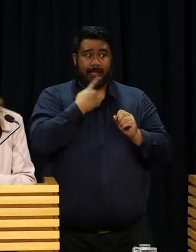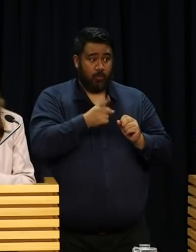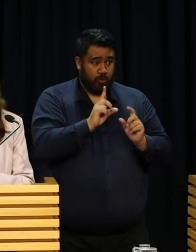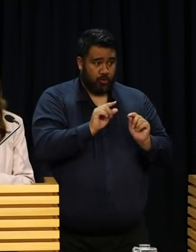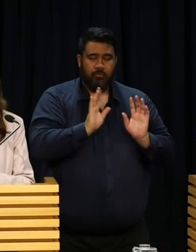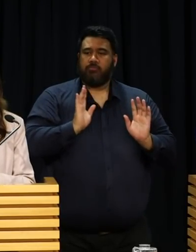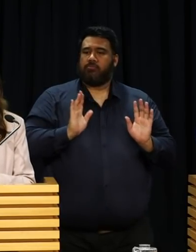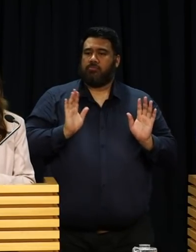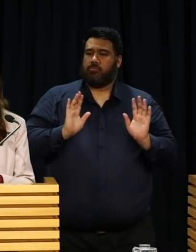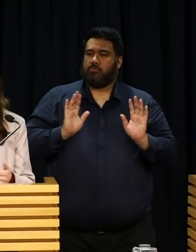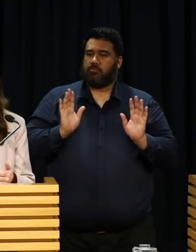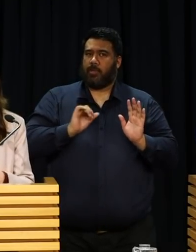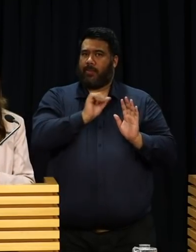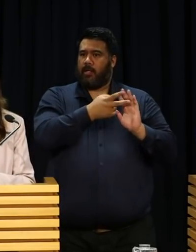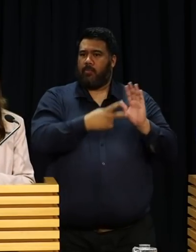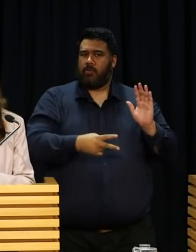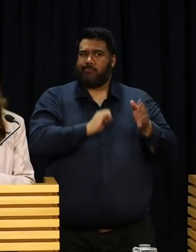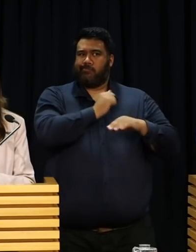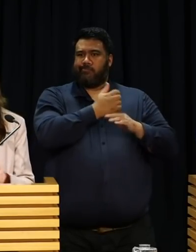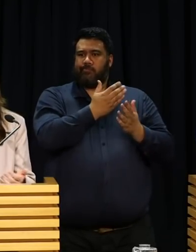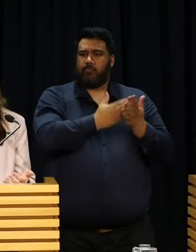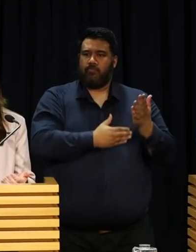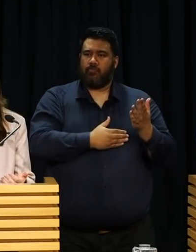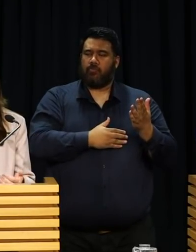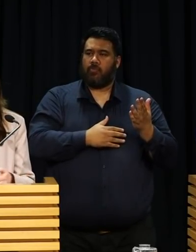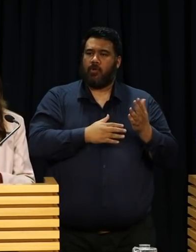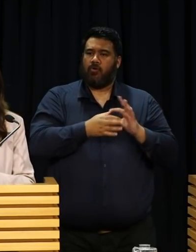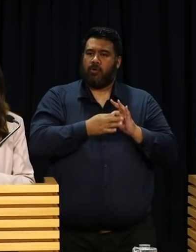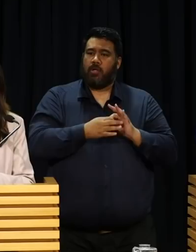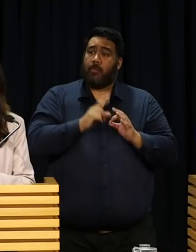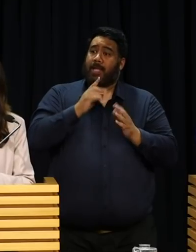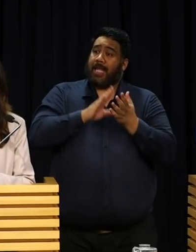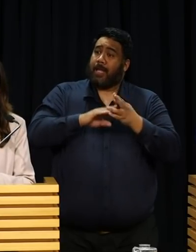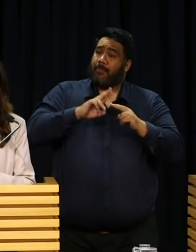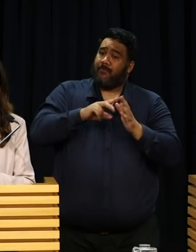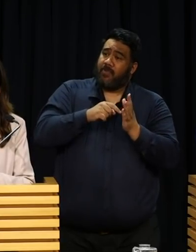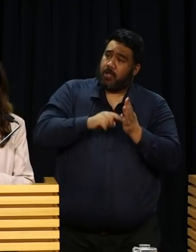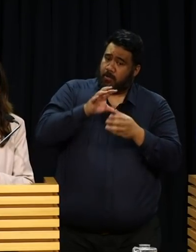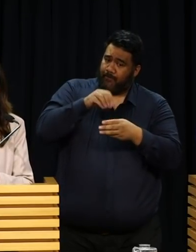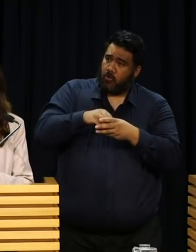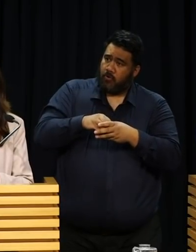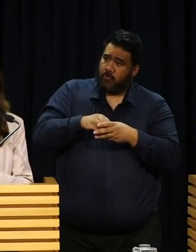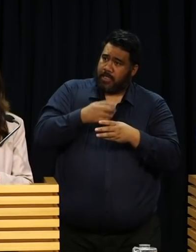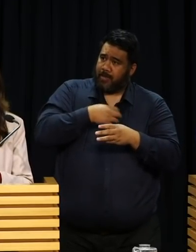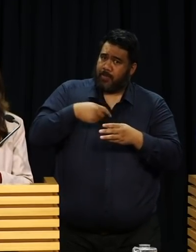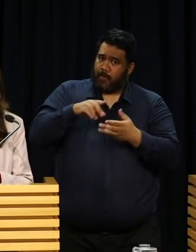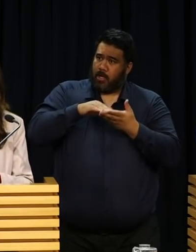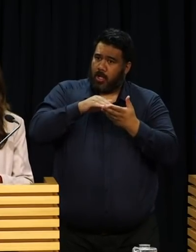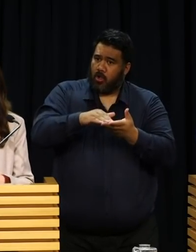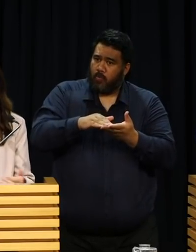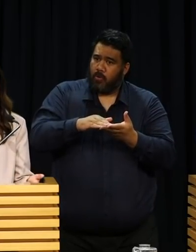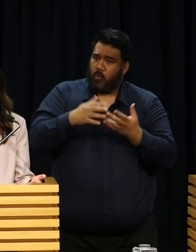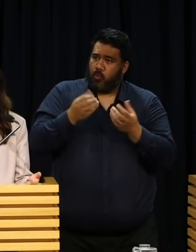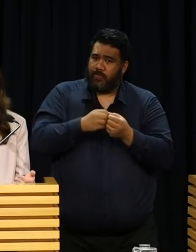conduct their policies or their relationships on the ground. Infats involved, they've helped in the stepping of